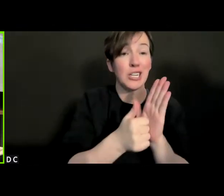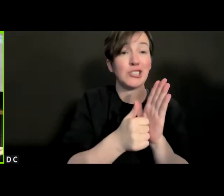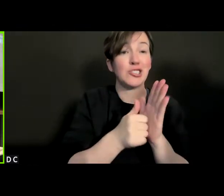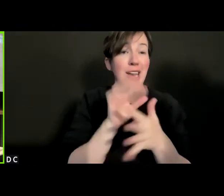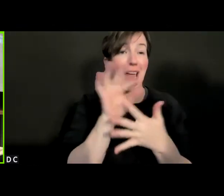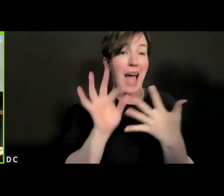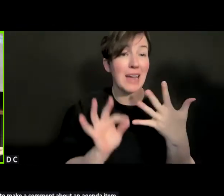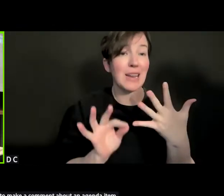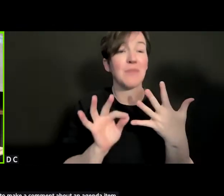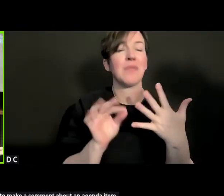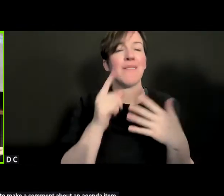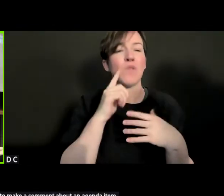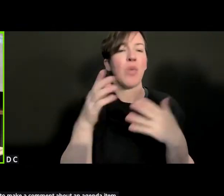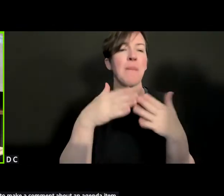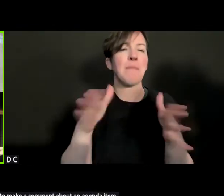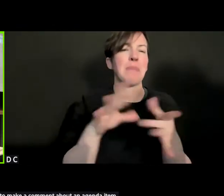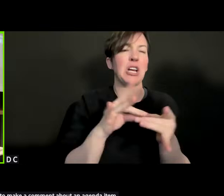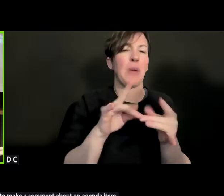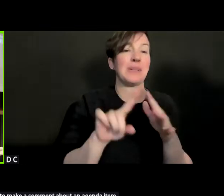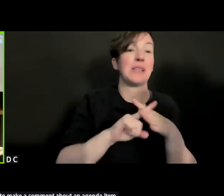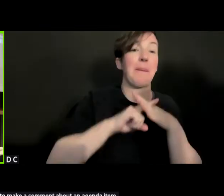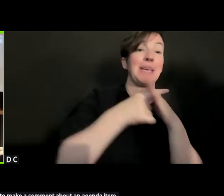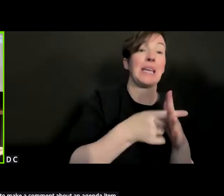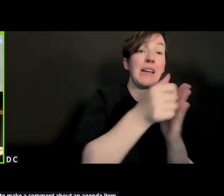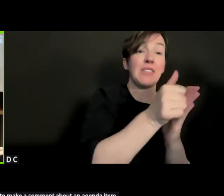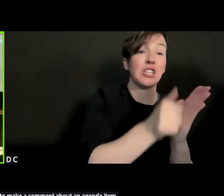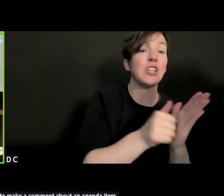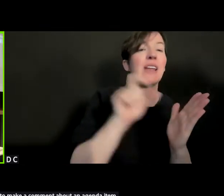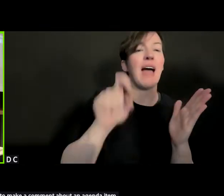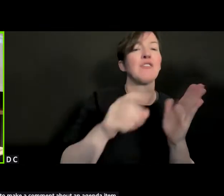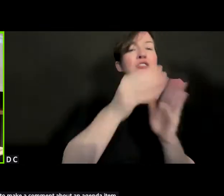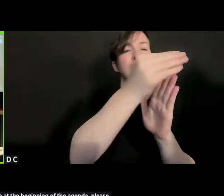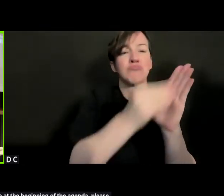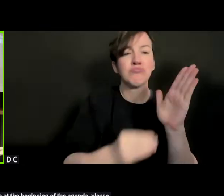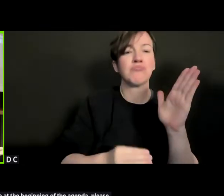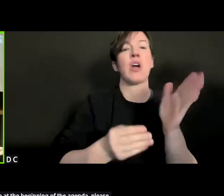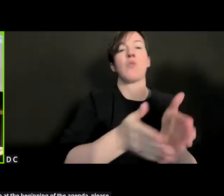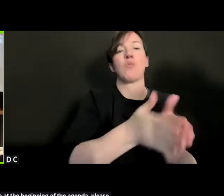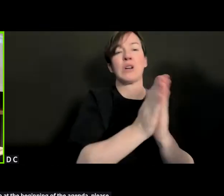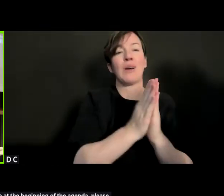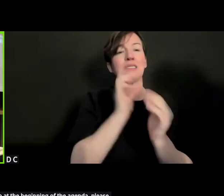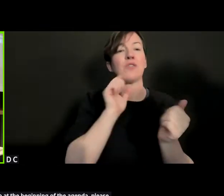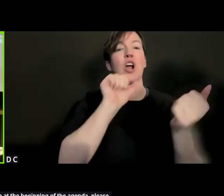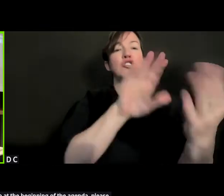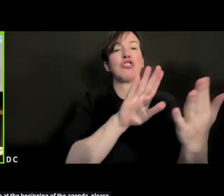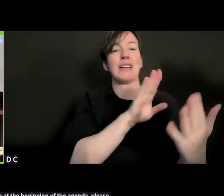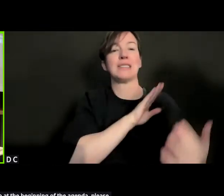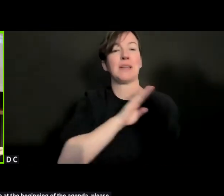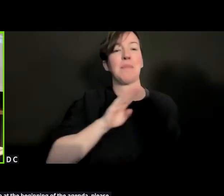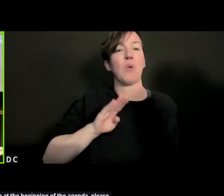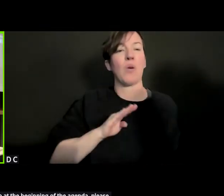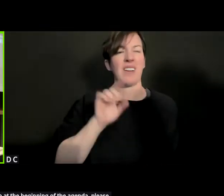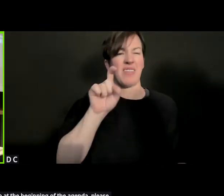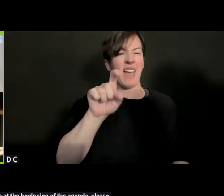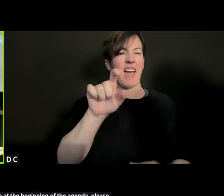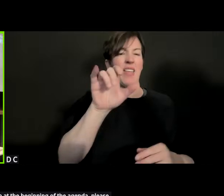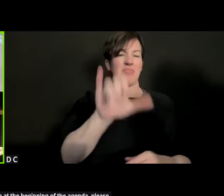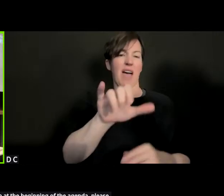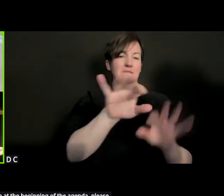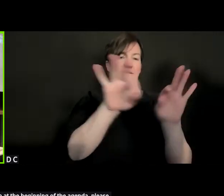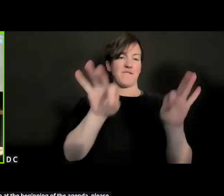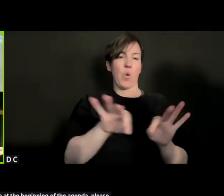the public comment section at the beginning of the agenda, please fill out a request to address the board form and submit it